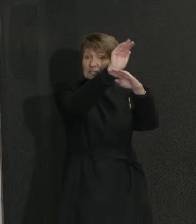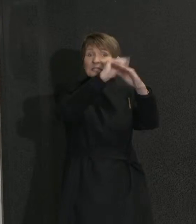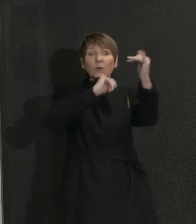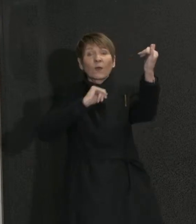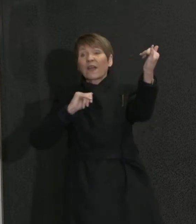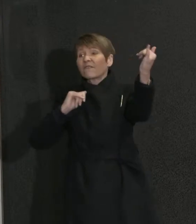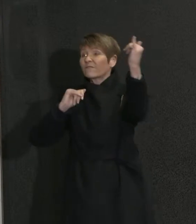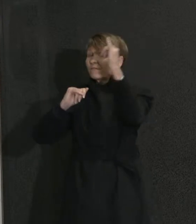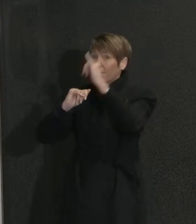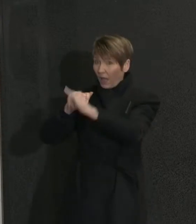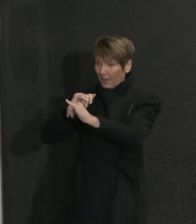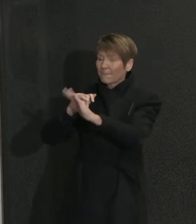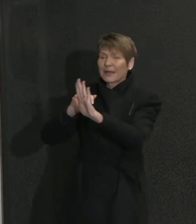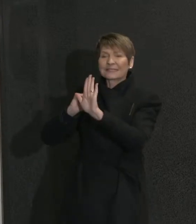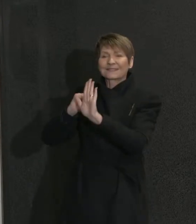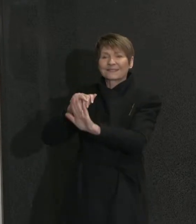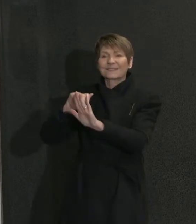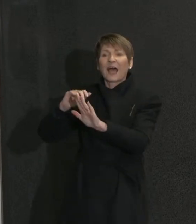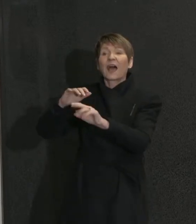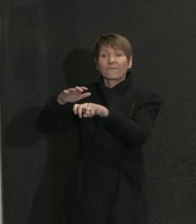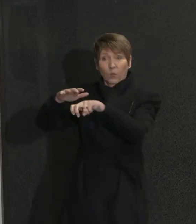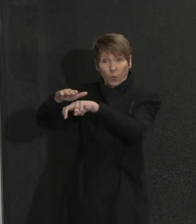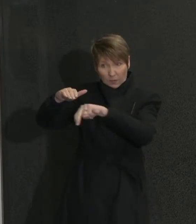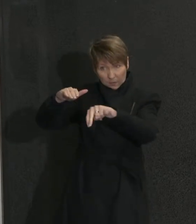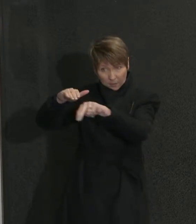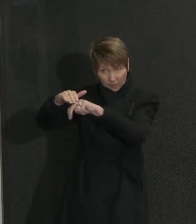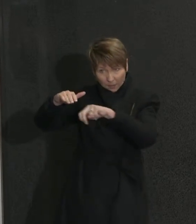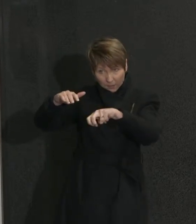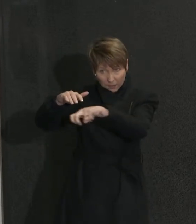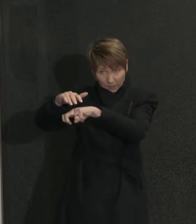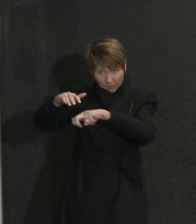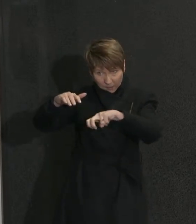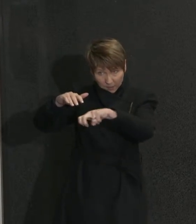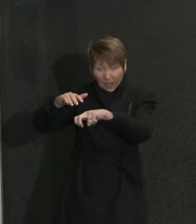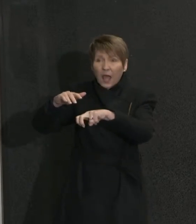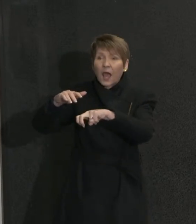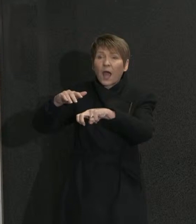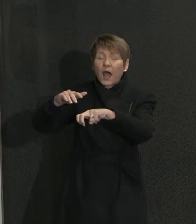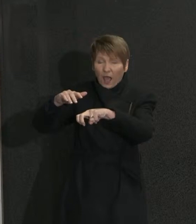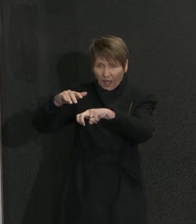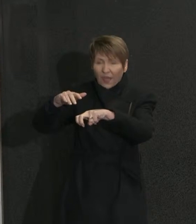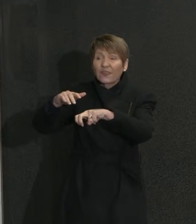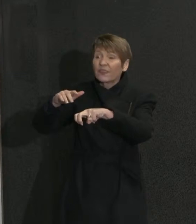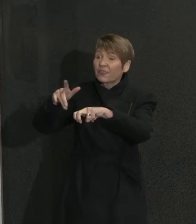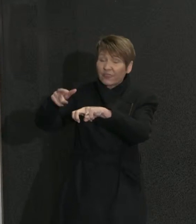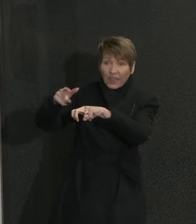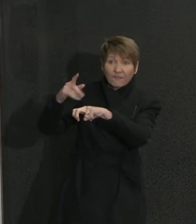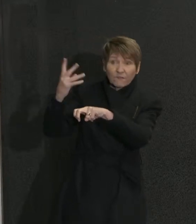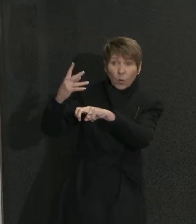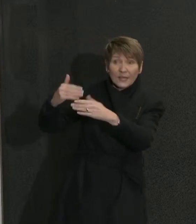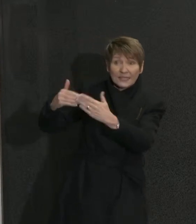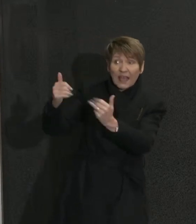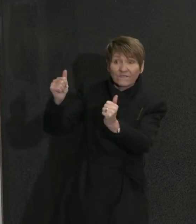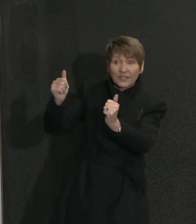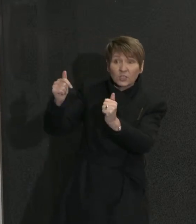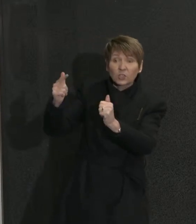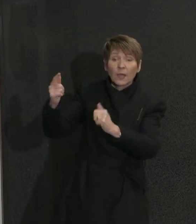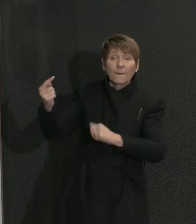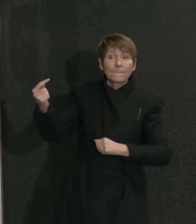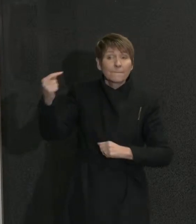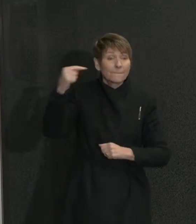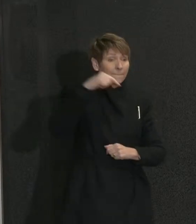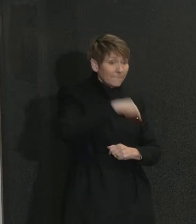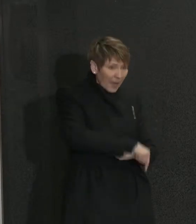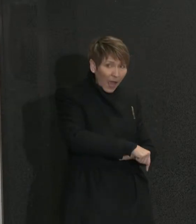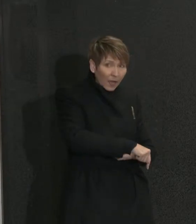The two individuals that came out of hotel quarantine, let me add again, they've done nothing wrong. and this is one of a number of leads of the